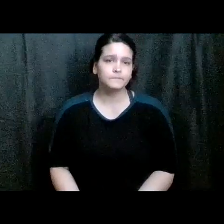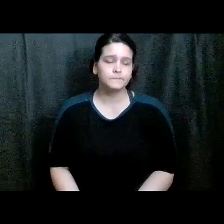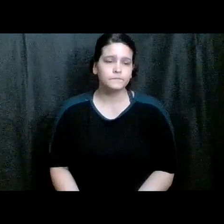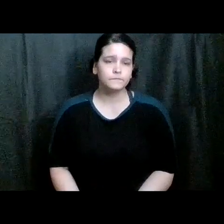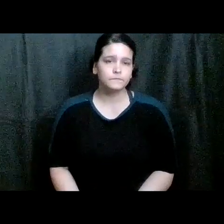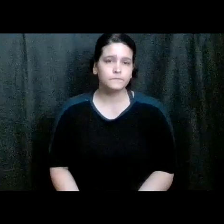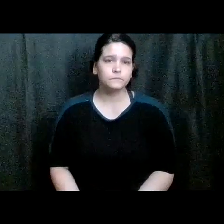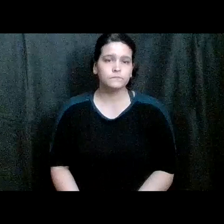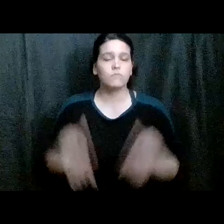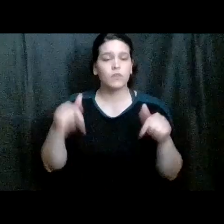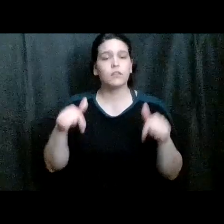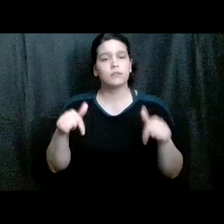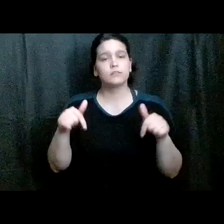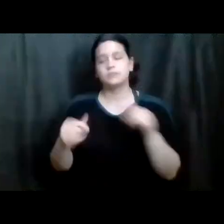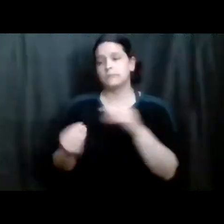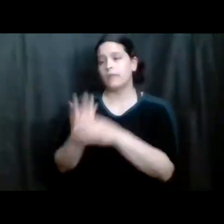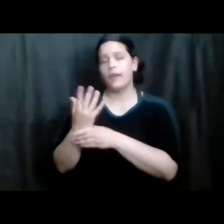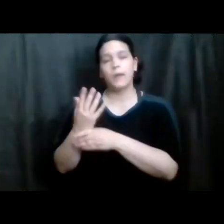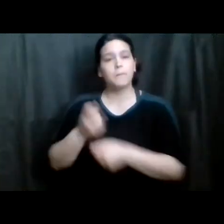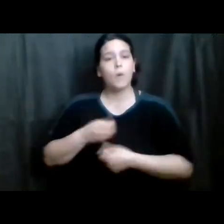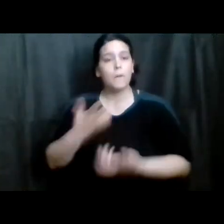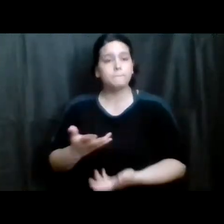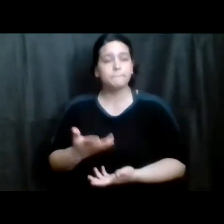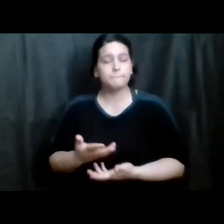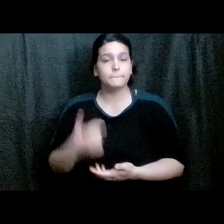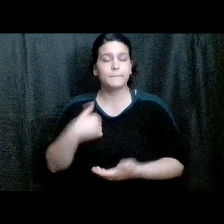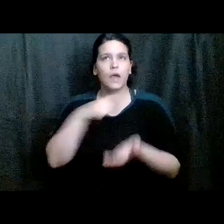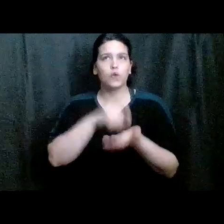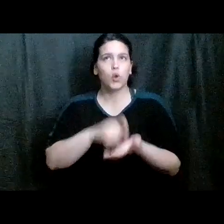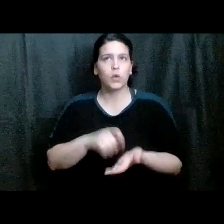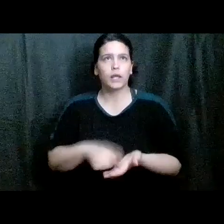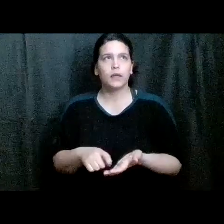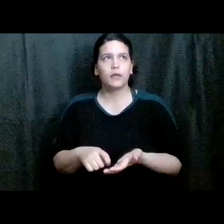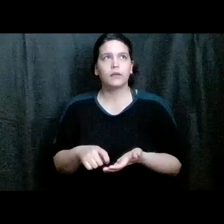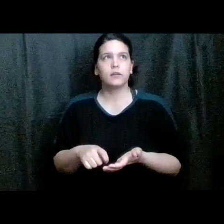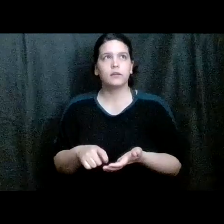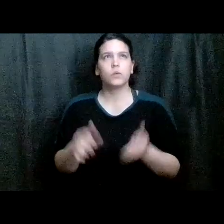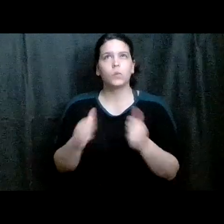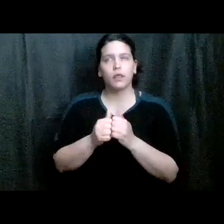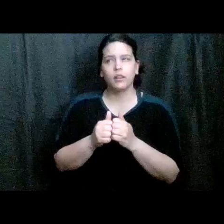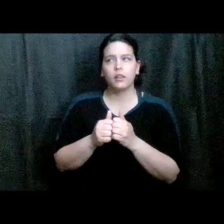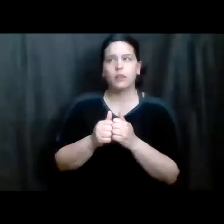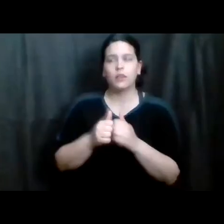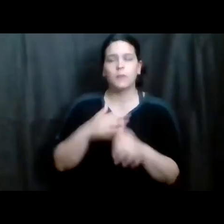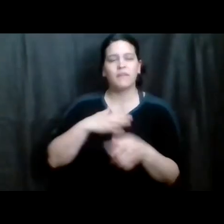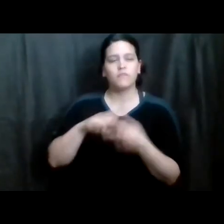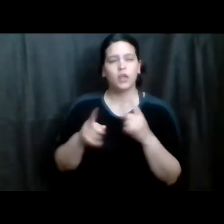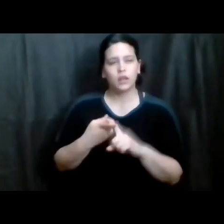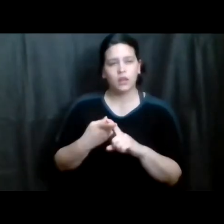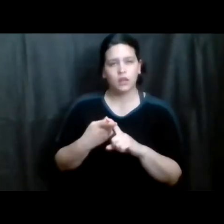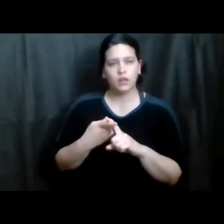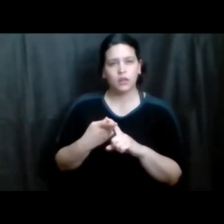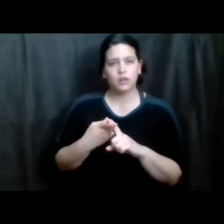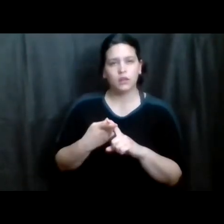So this is a plant poem, and I wrote it in collaboration with my friend Fair